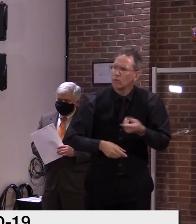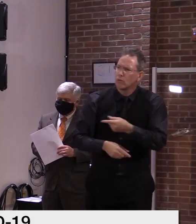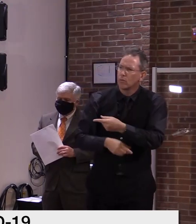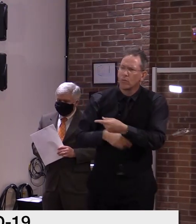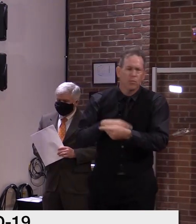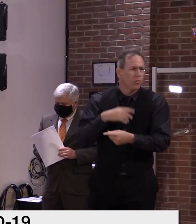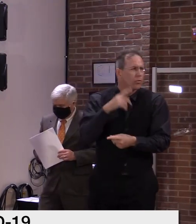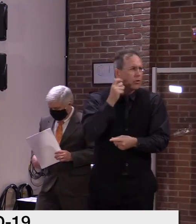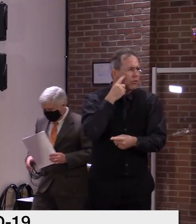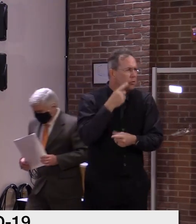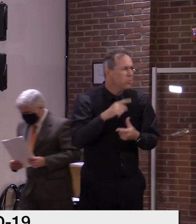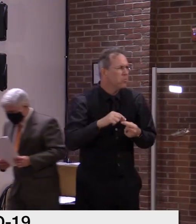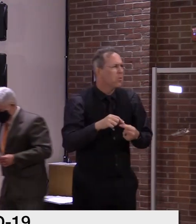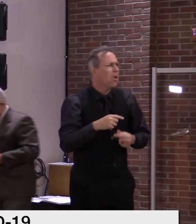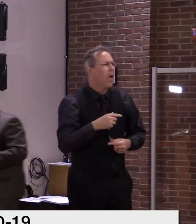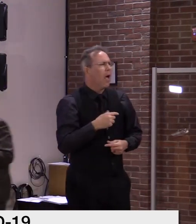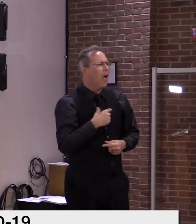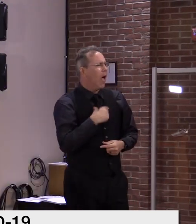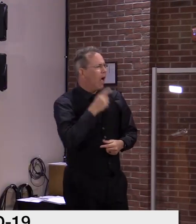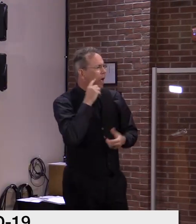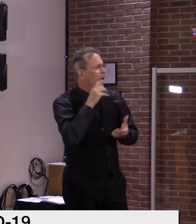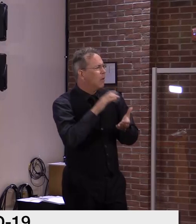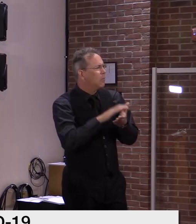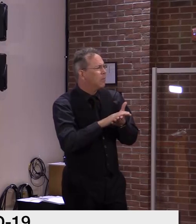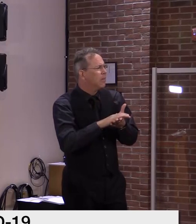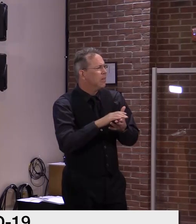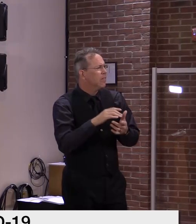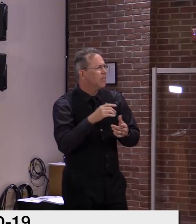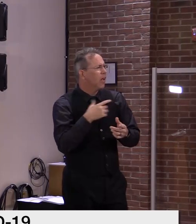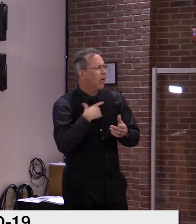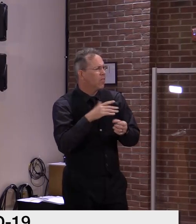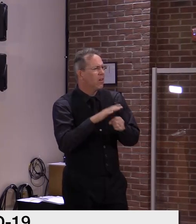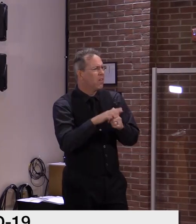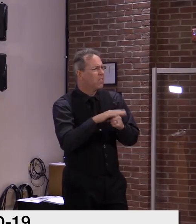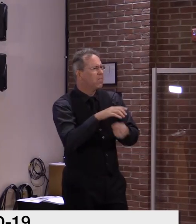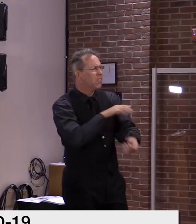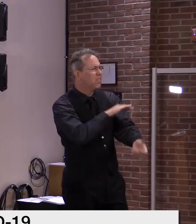but Secretary Smith will expand upon that.